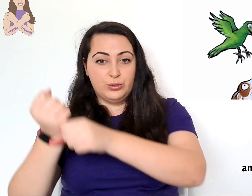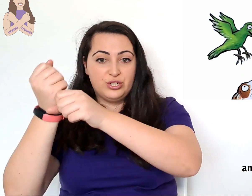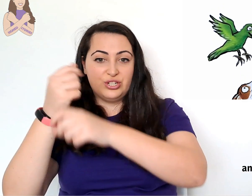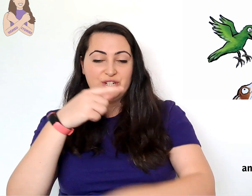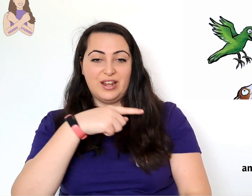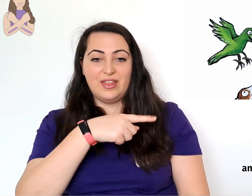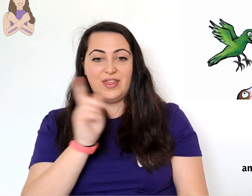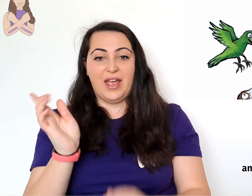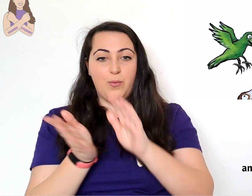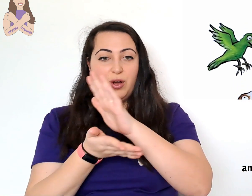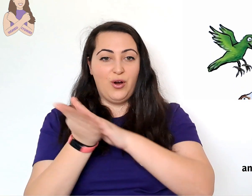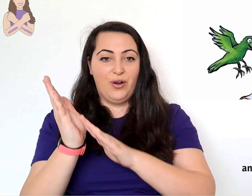whoosh, they were gone.